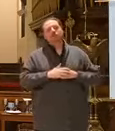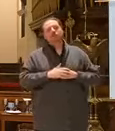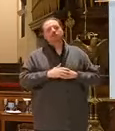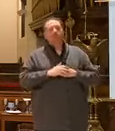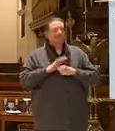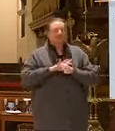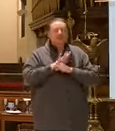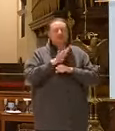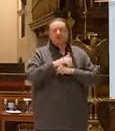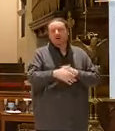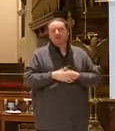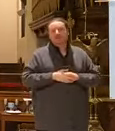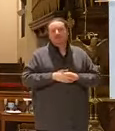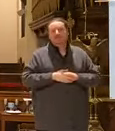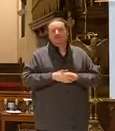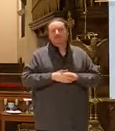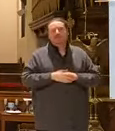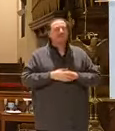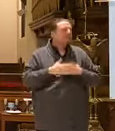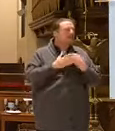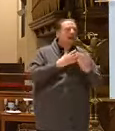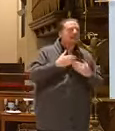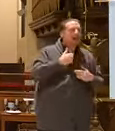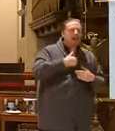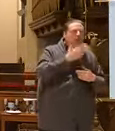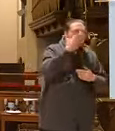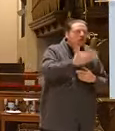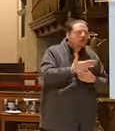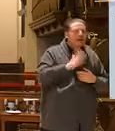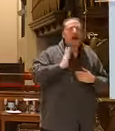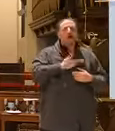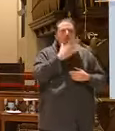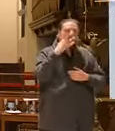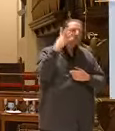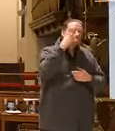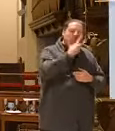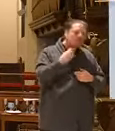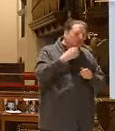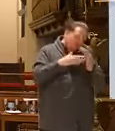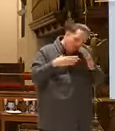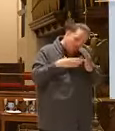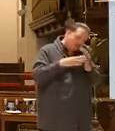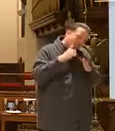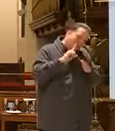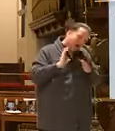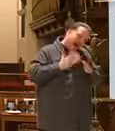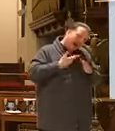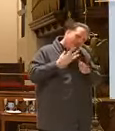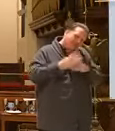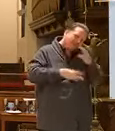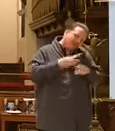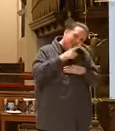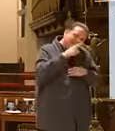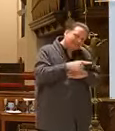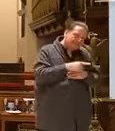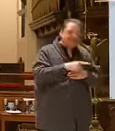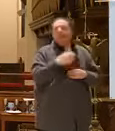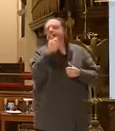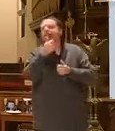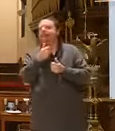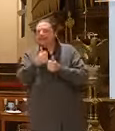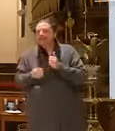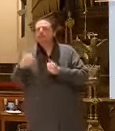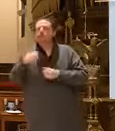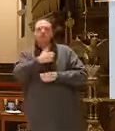However good we are, however beautiful our little corner of the world is, every one of us